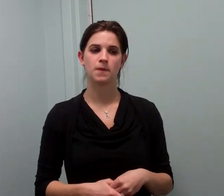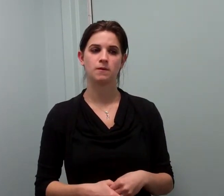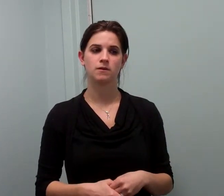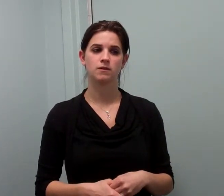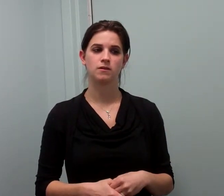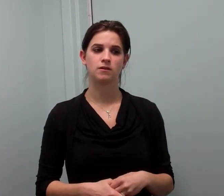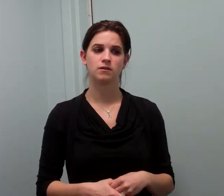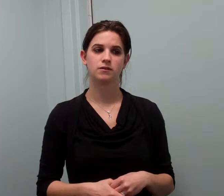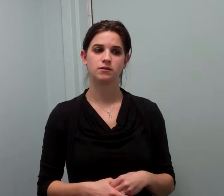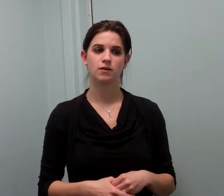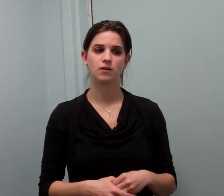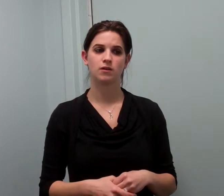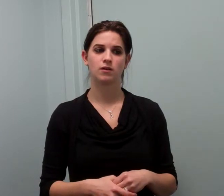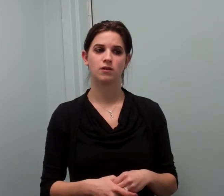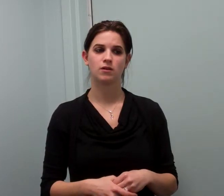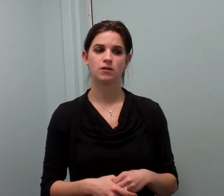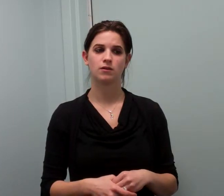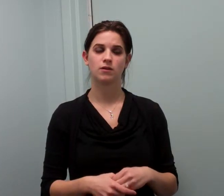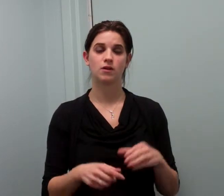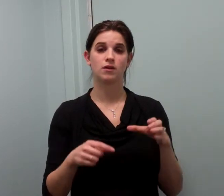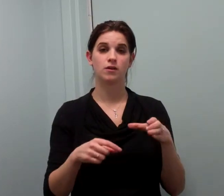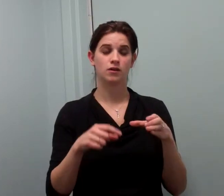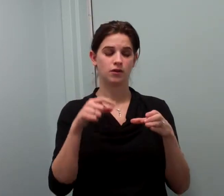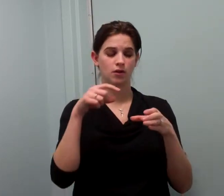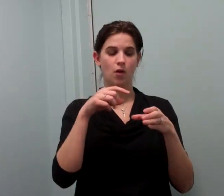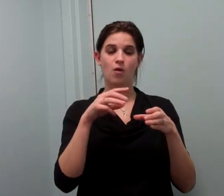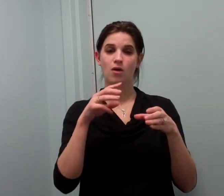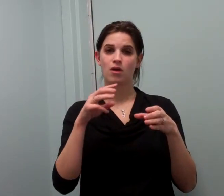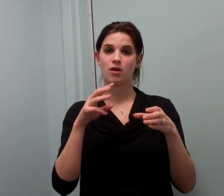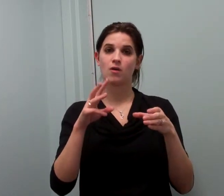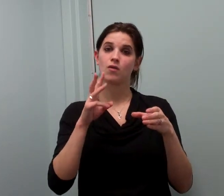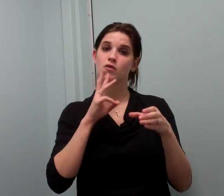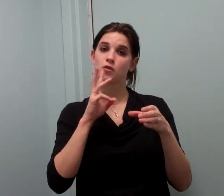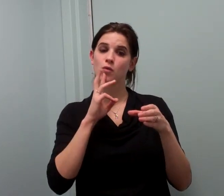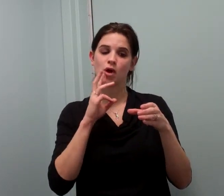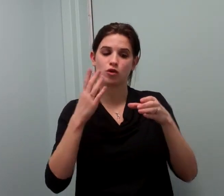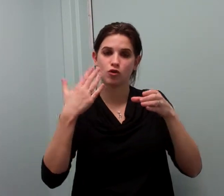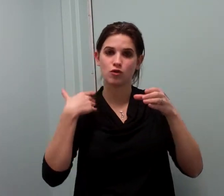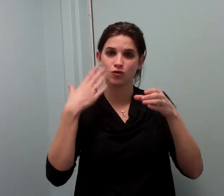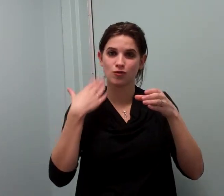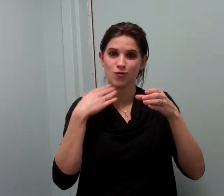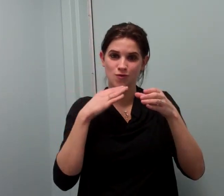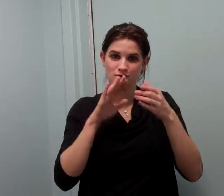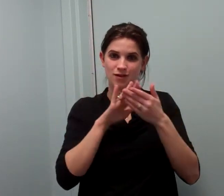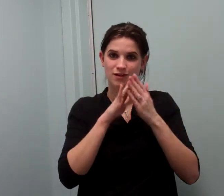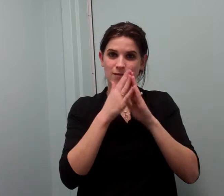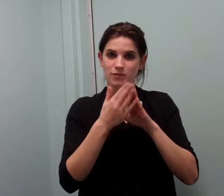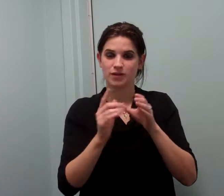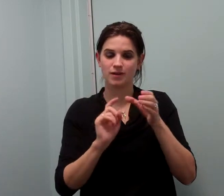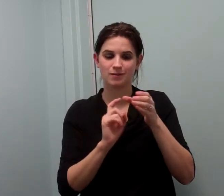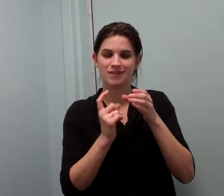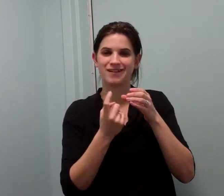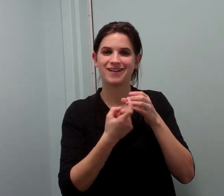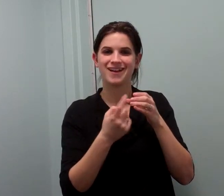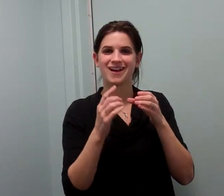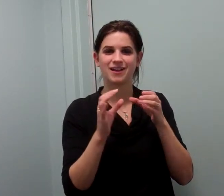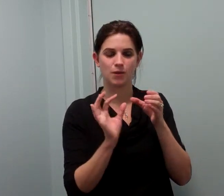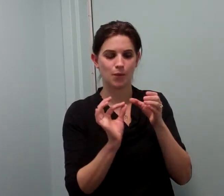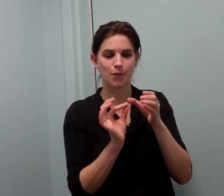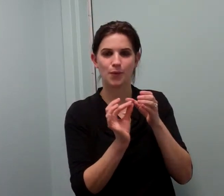cools and turns to water and collects on the outside of the Pepsi. That's condensation. And there are 100 examples. Everybody got this? We'll talk